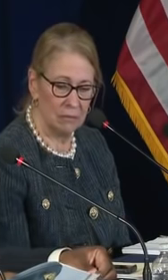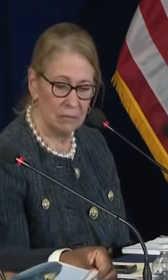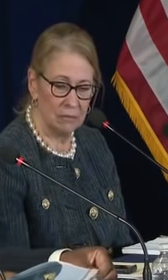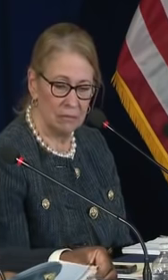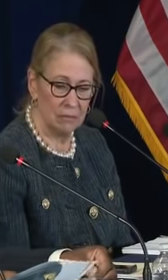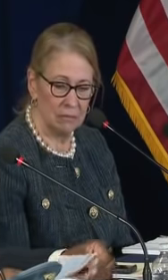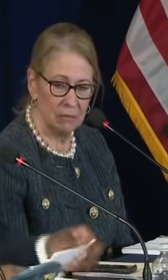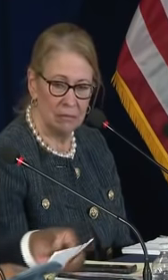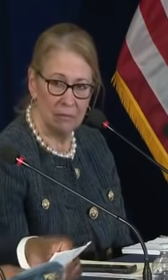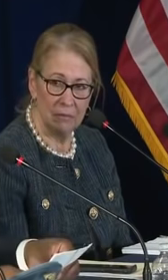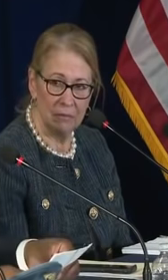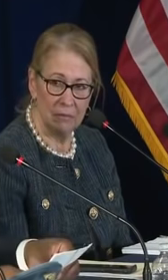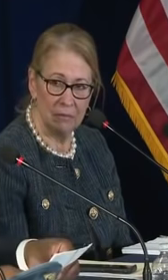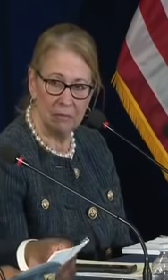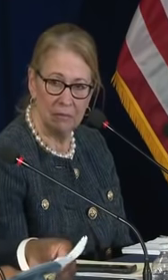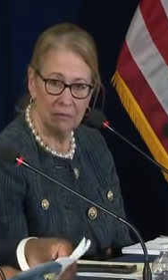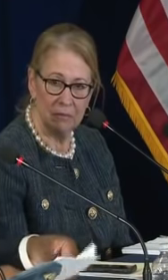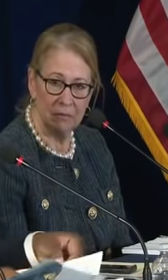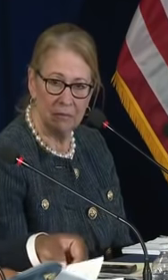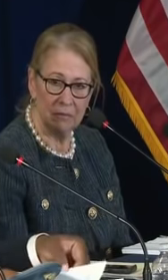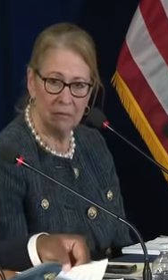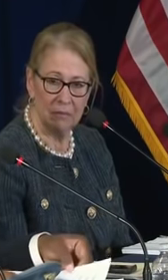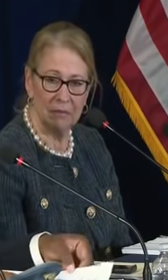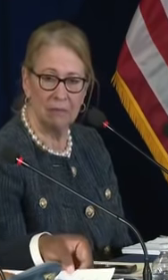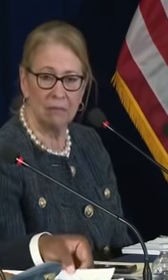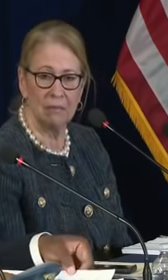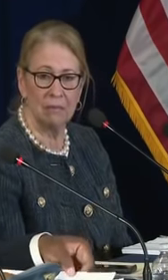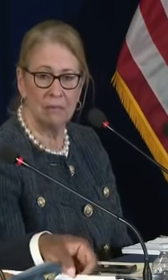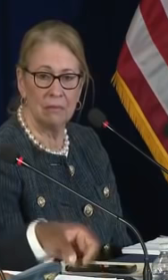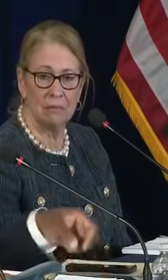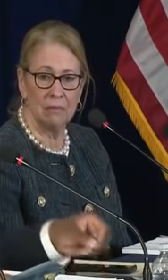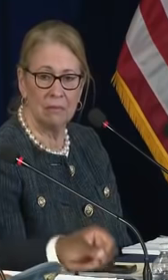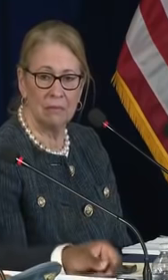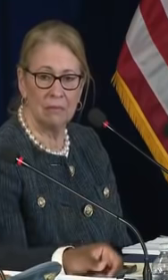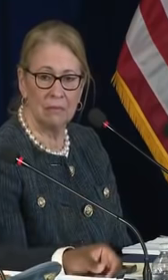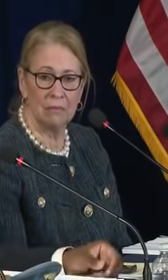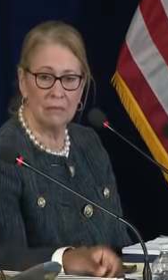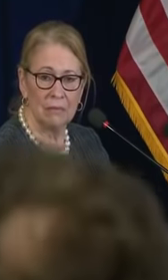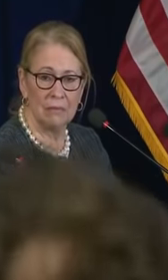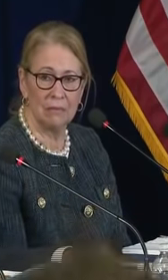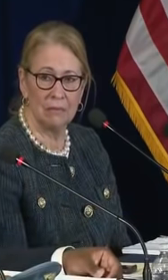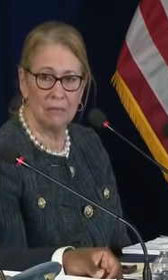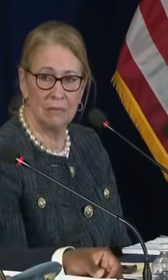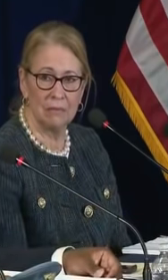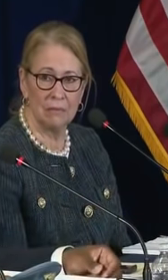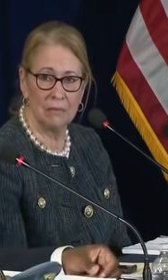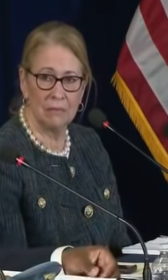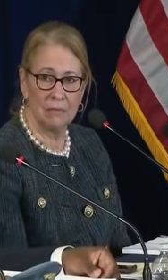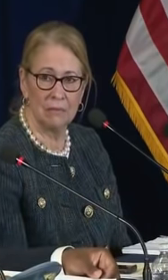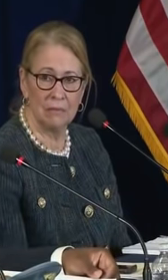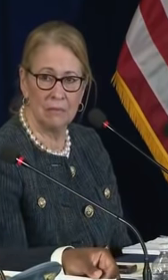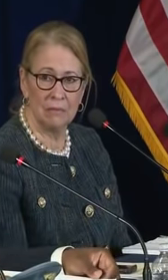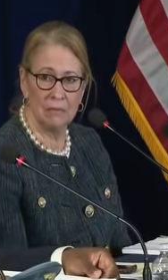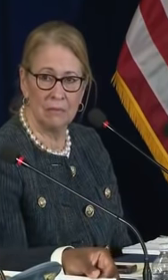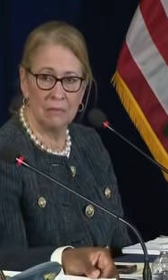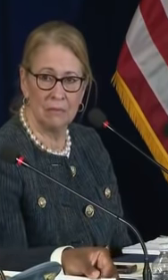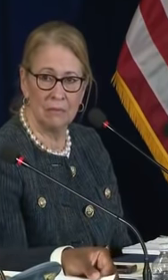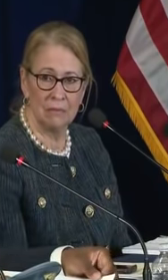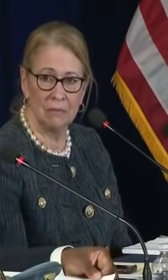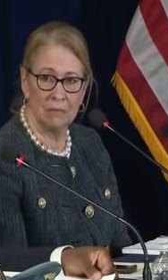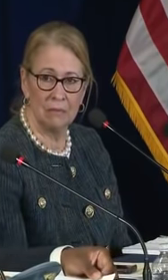to safely and securely deliver meals to our students. What's the plan? The DOE presented OEM with plans